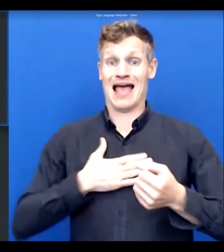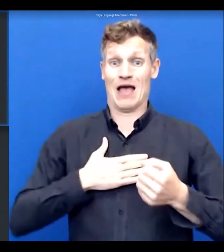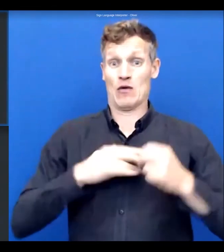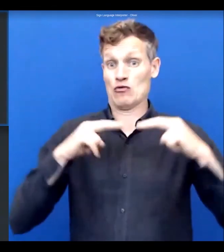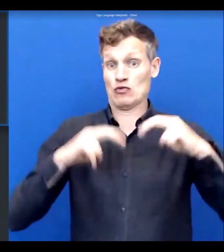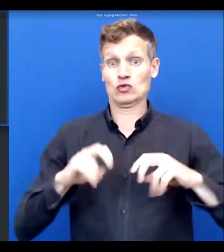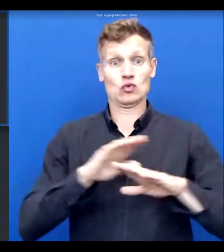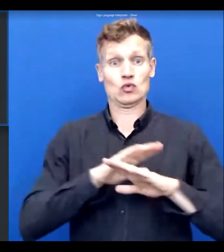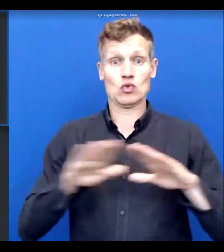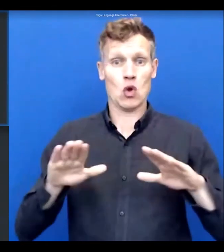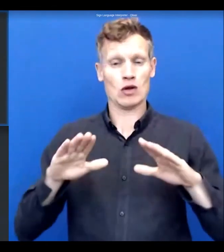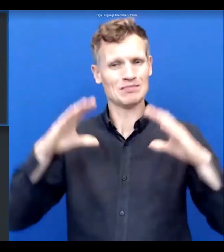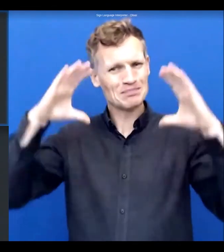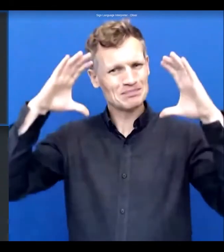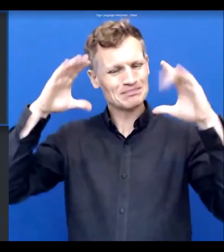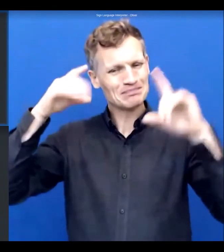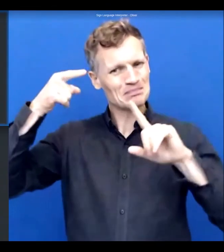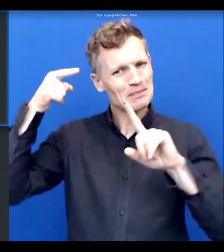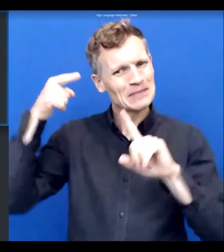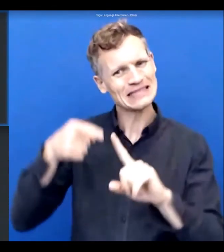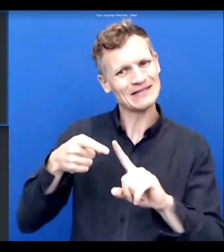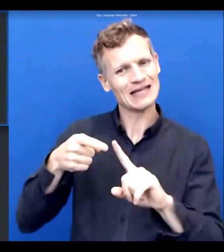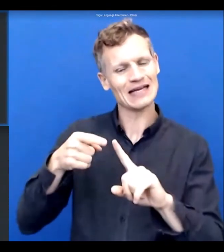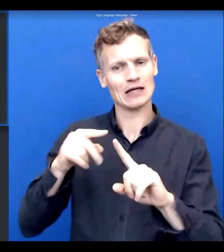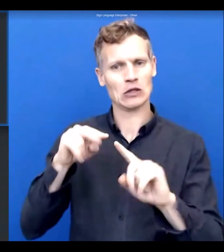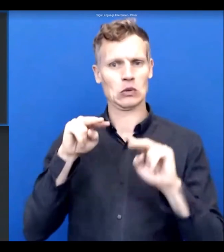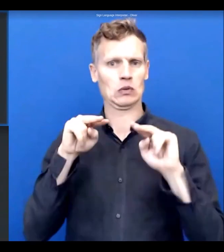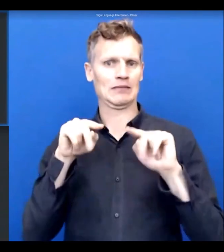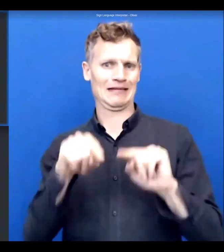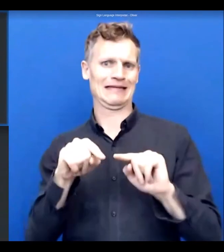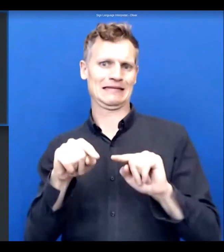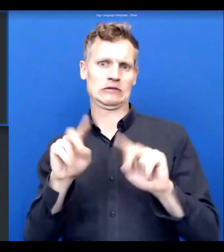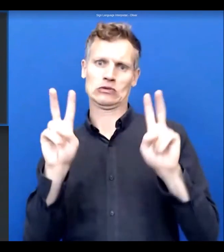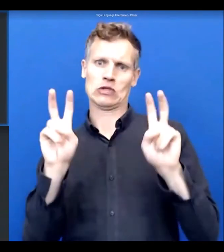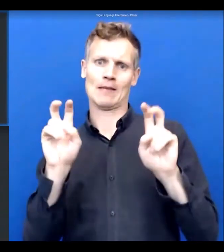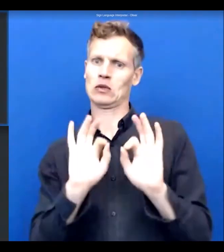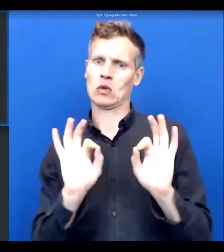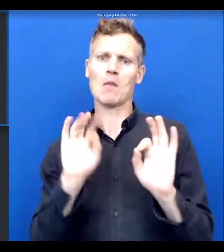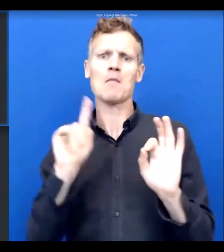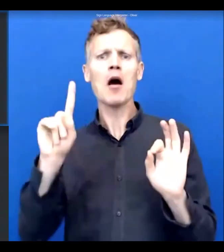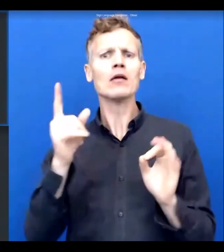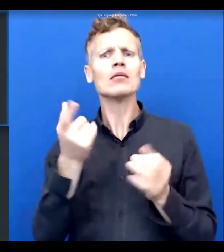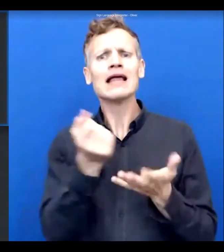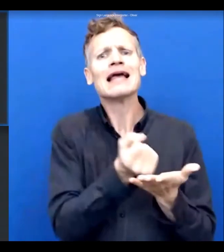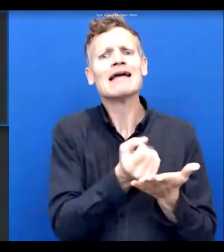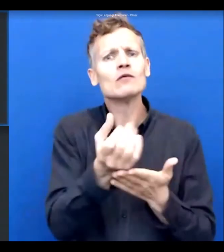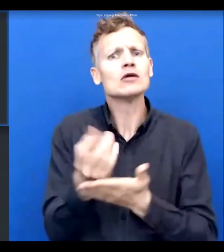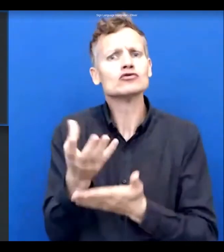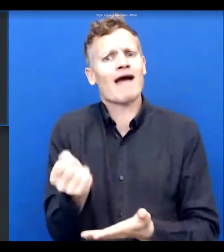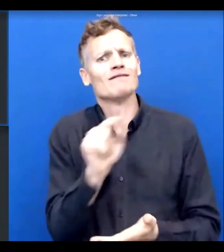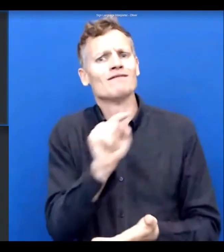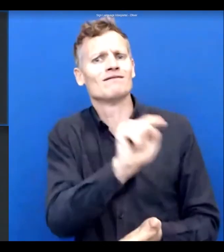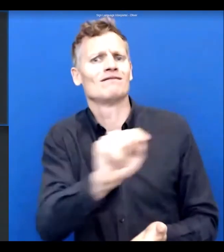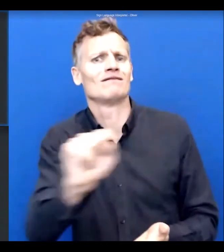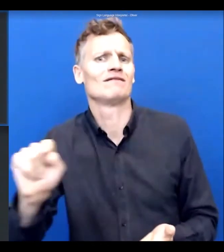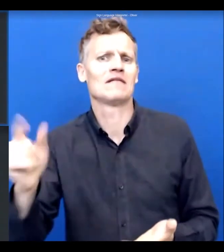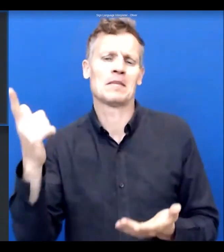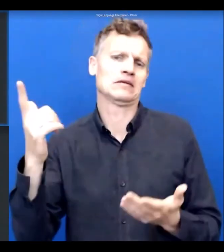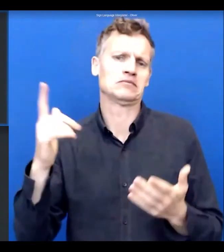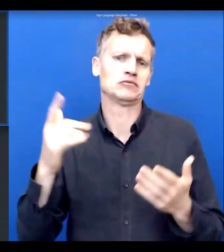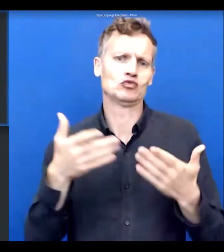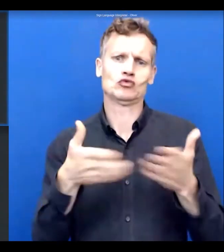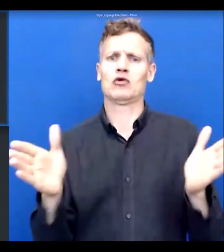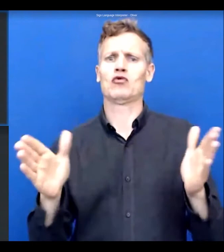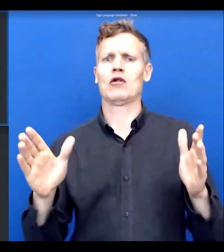this topic, but it is an information that we collect in the overall framework of the research.